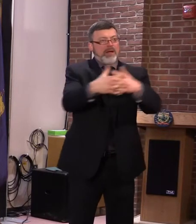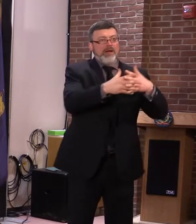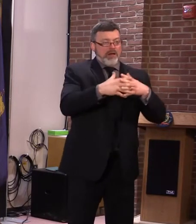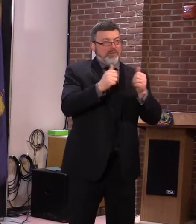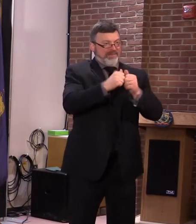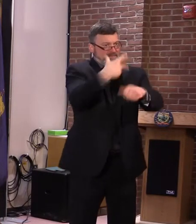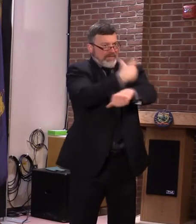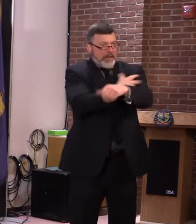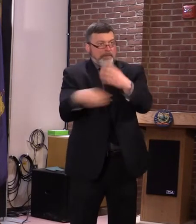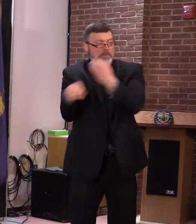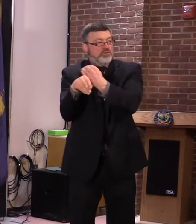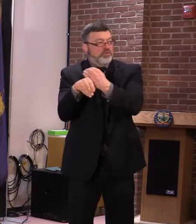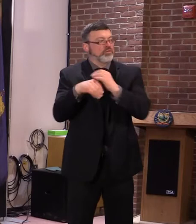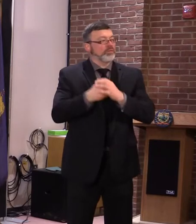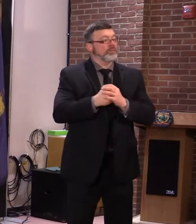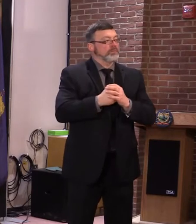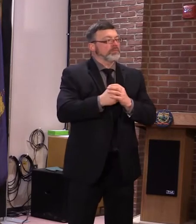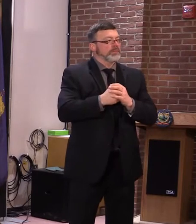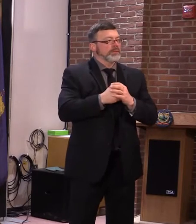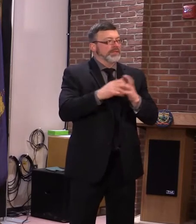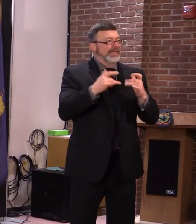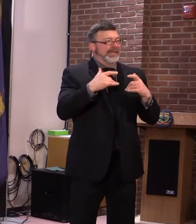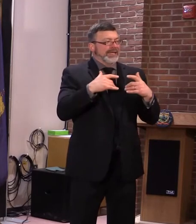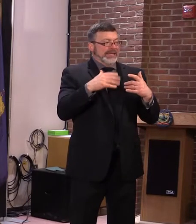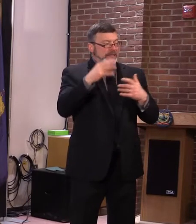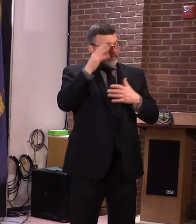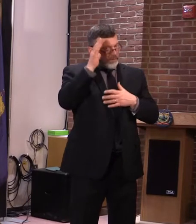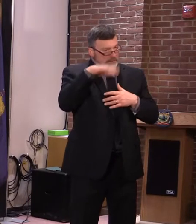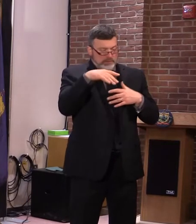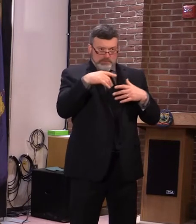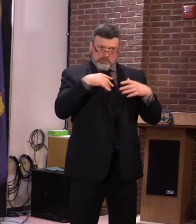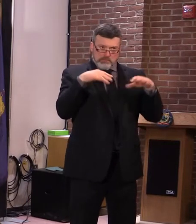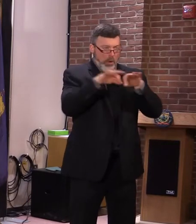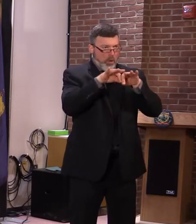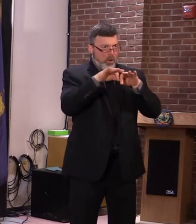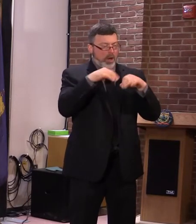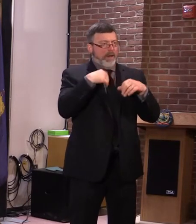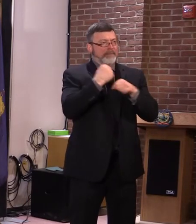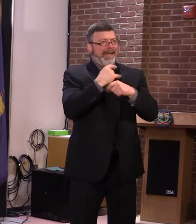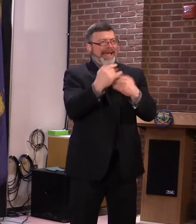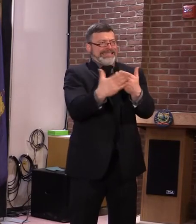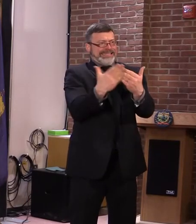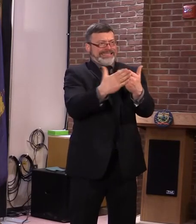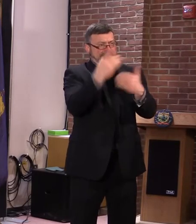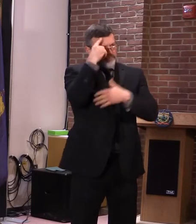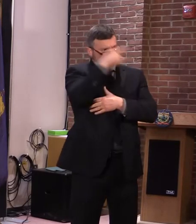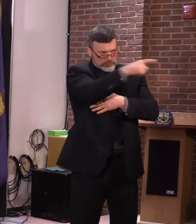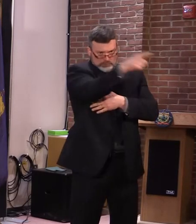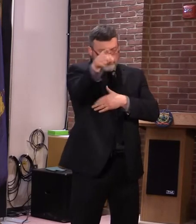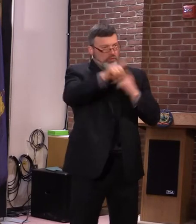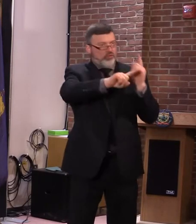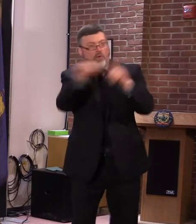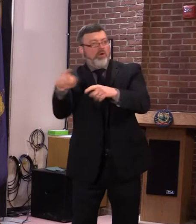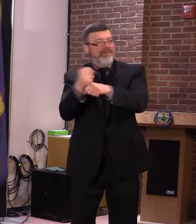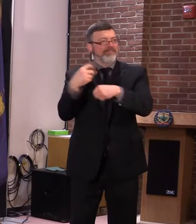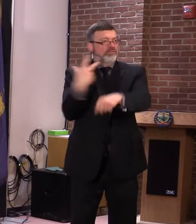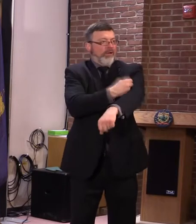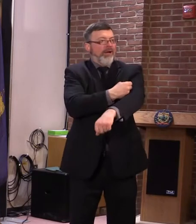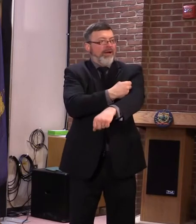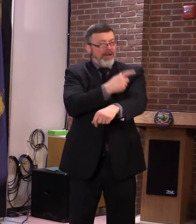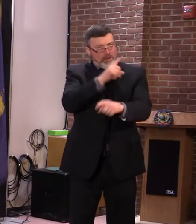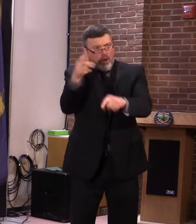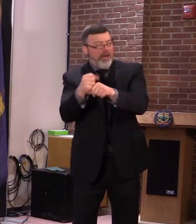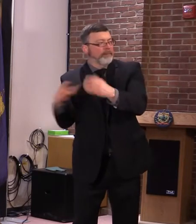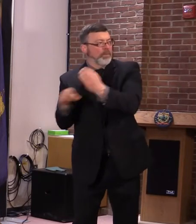make vaccinations as convenient and easy as possible to get, including boosters, which are widely available across the